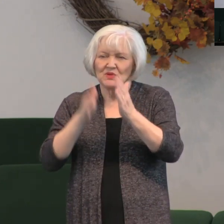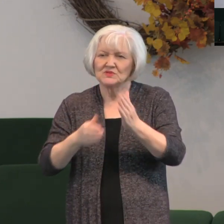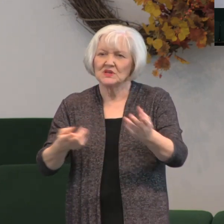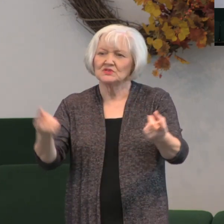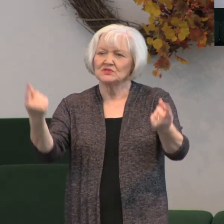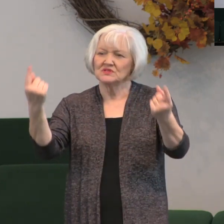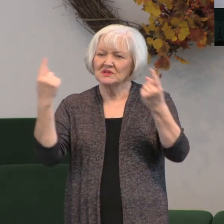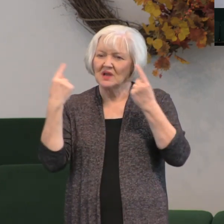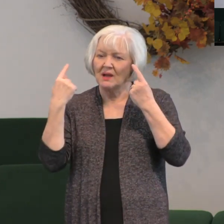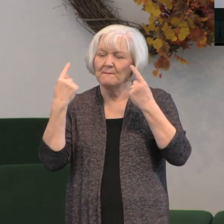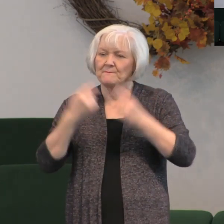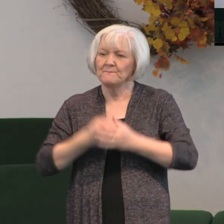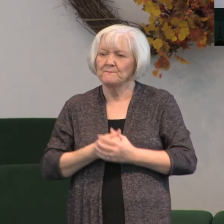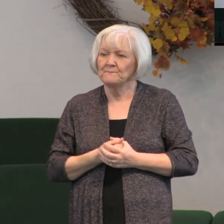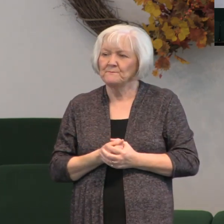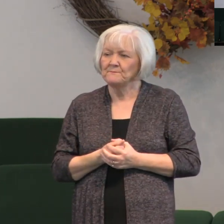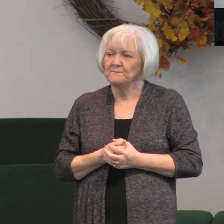their way forward